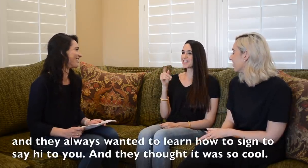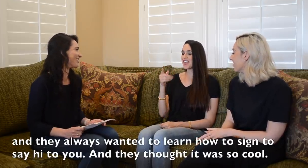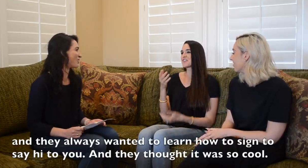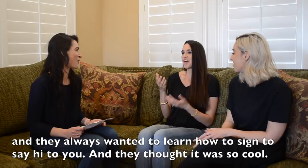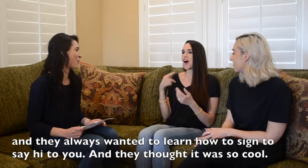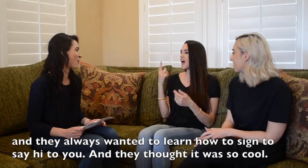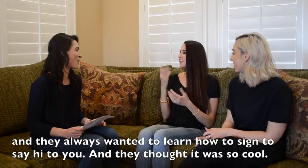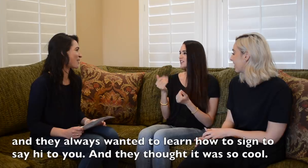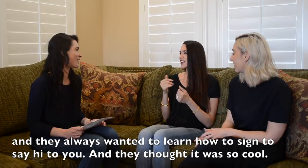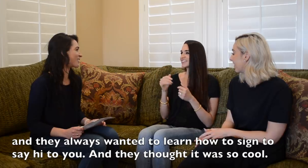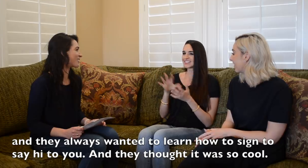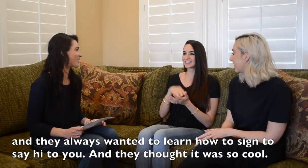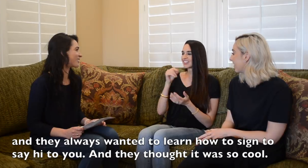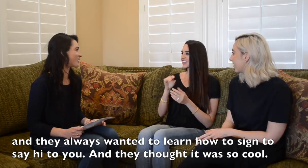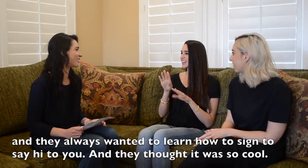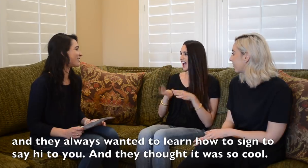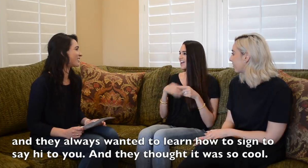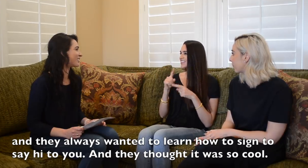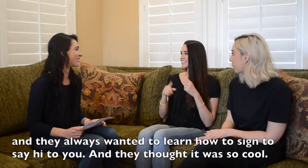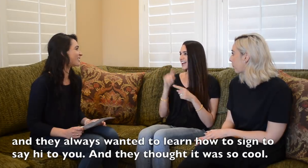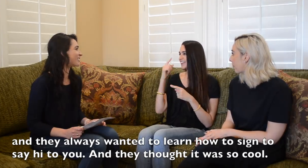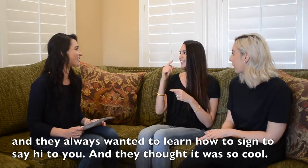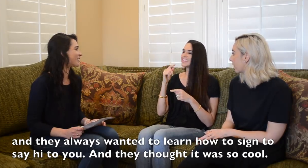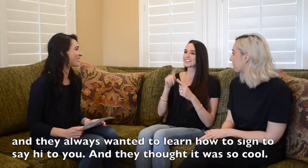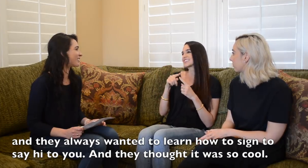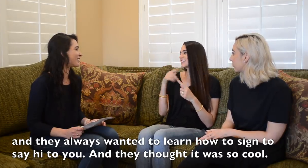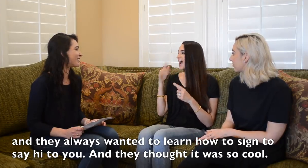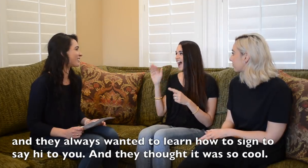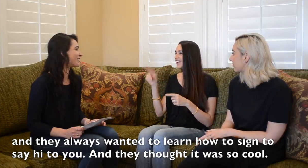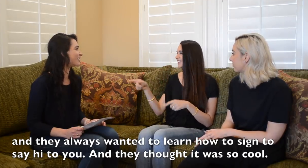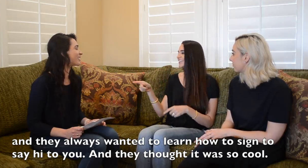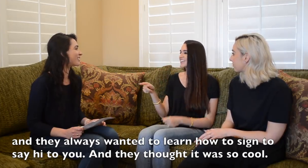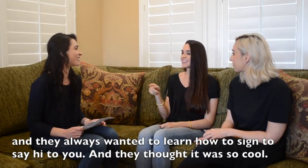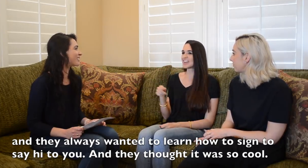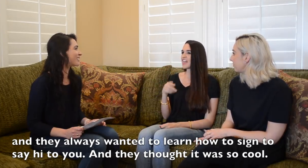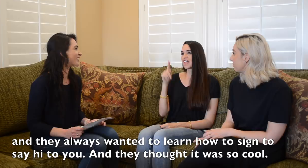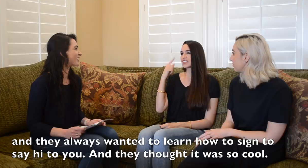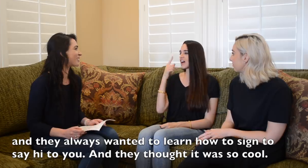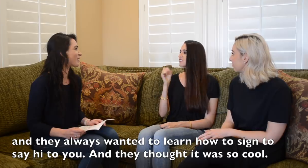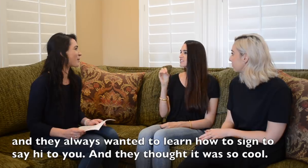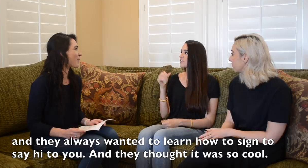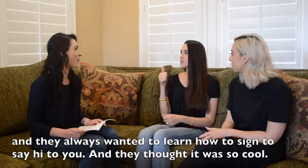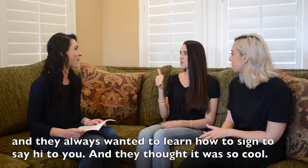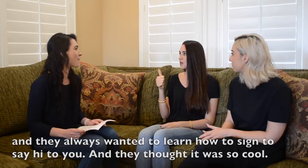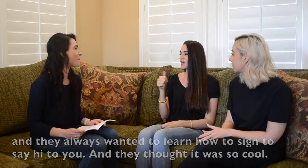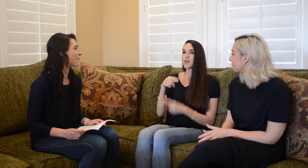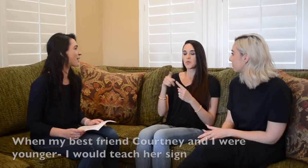they always wanted to learn how to sign, to like to say hi to you, and they thought it was so cool